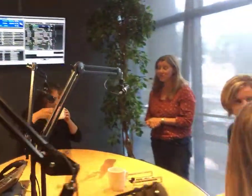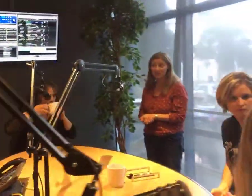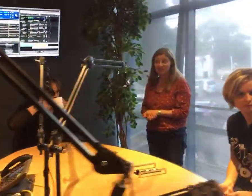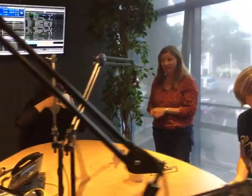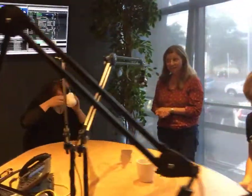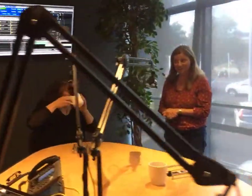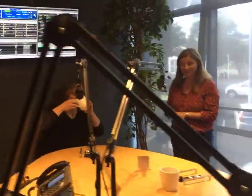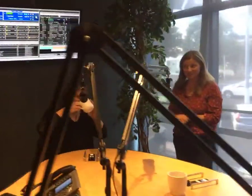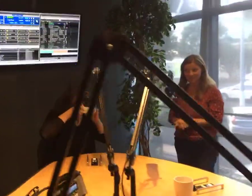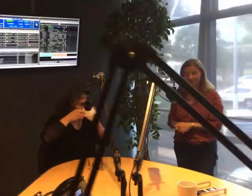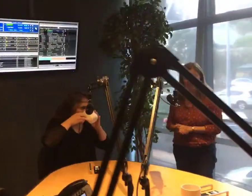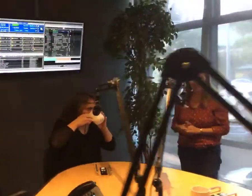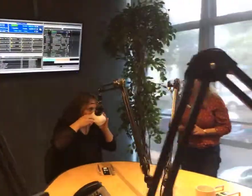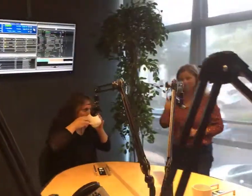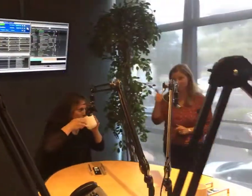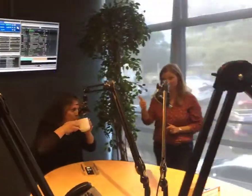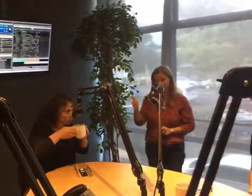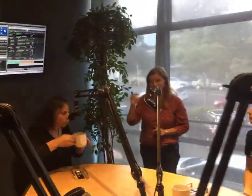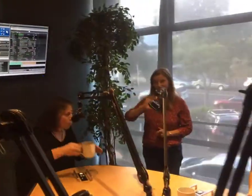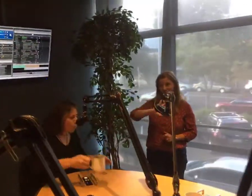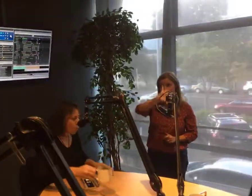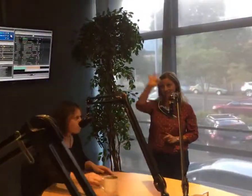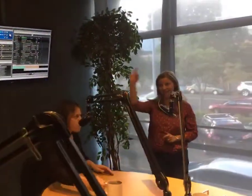I've learned some signs. Have you?